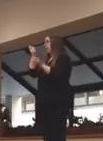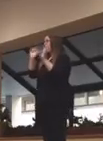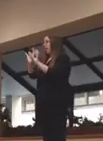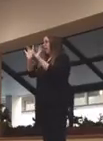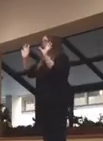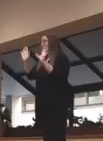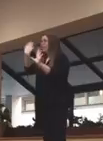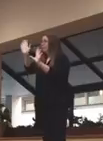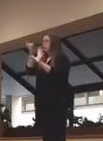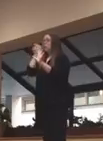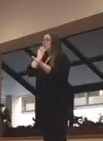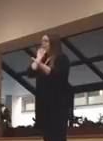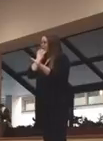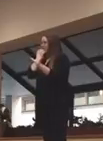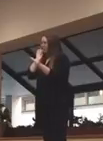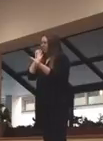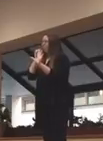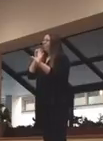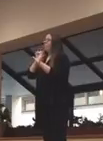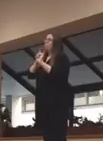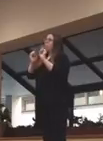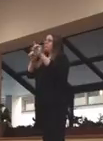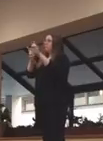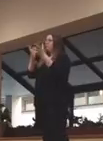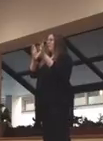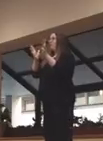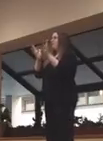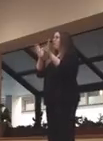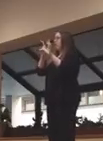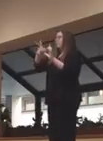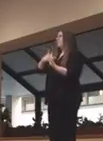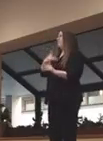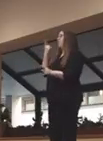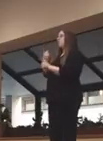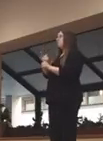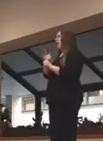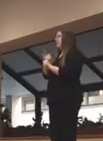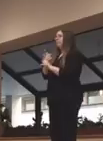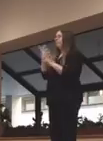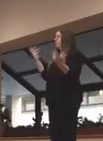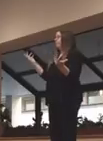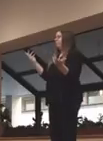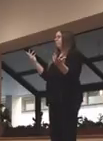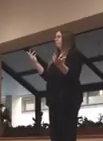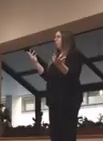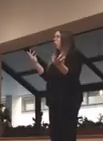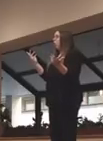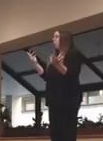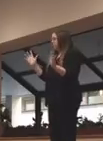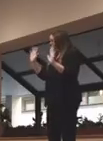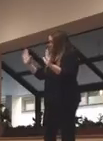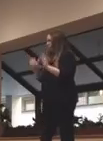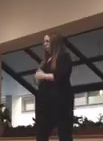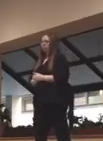We have already tried to clarify with DSPS to explain their error in their ways, but they feel that they are correct